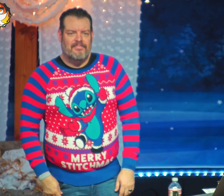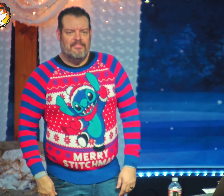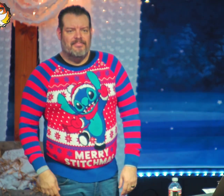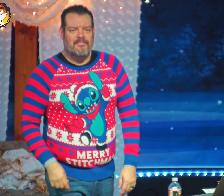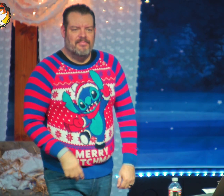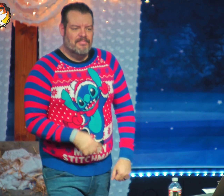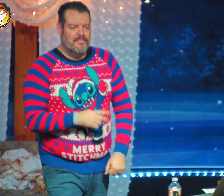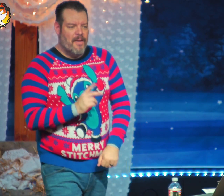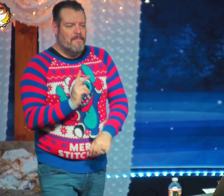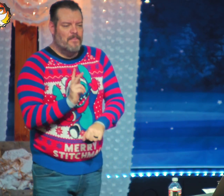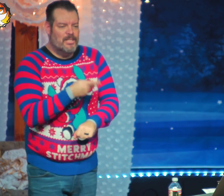for me?